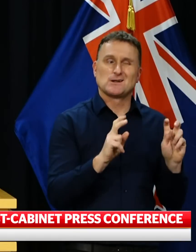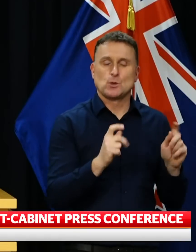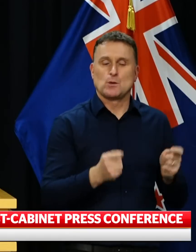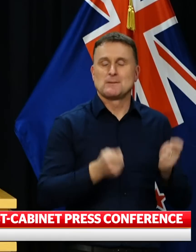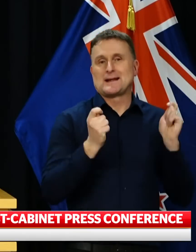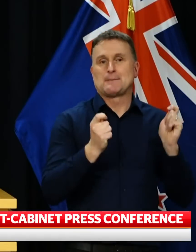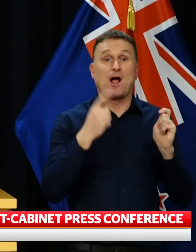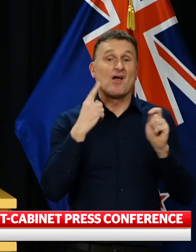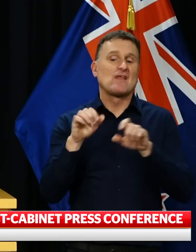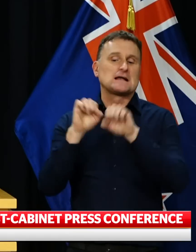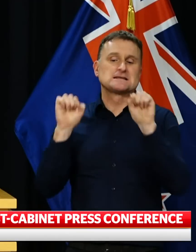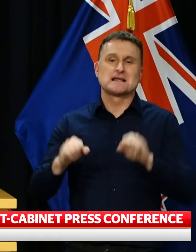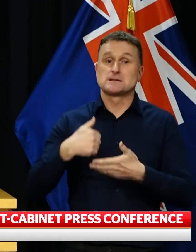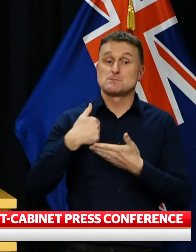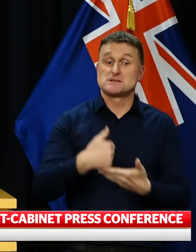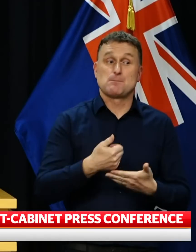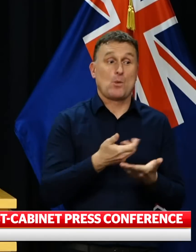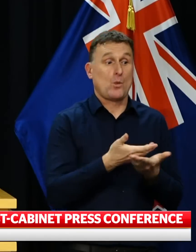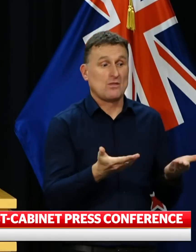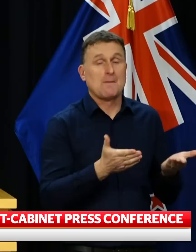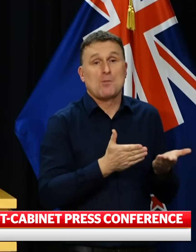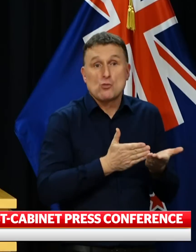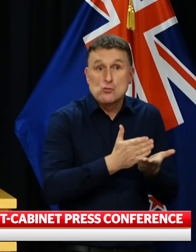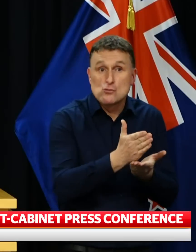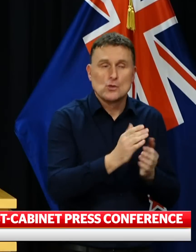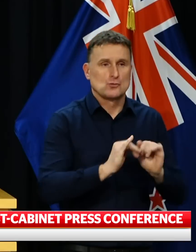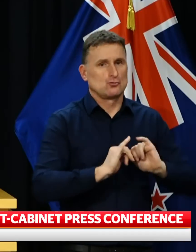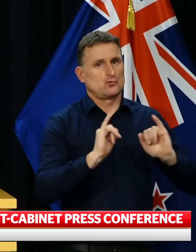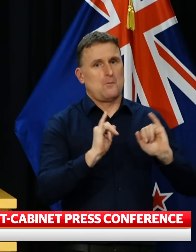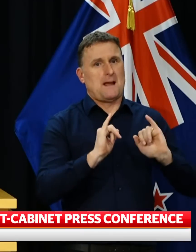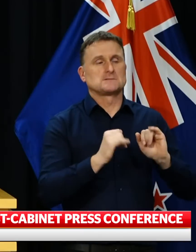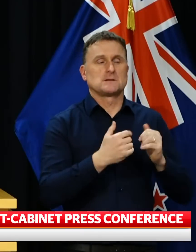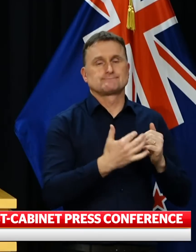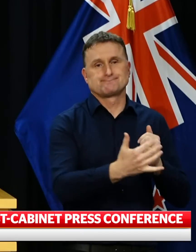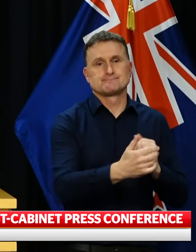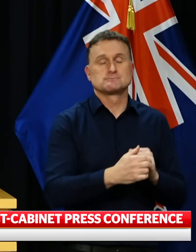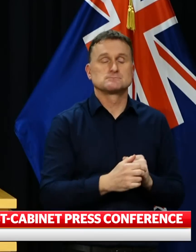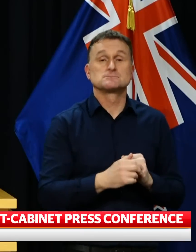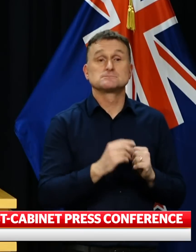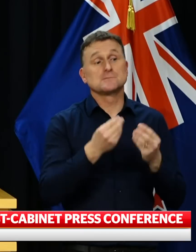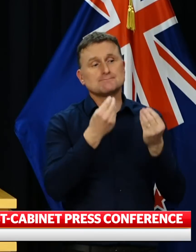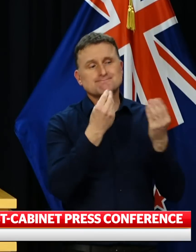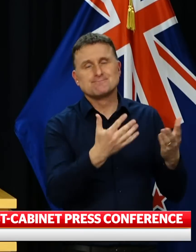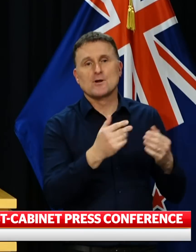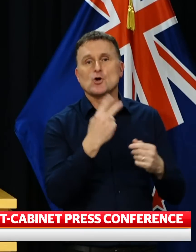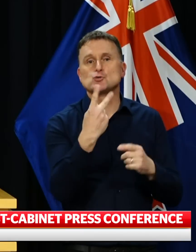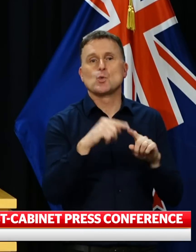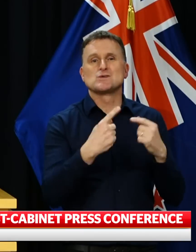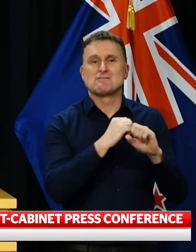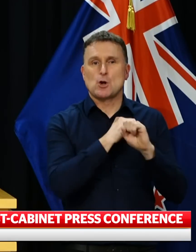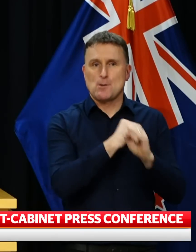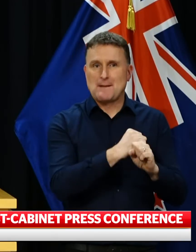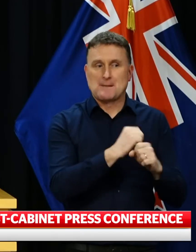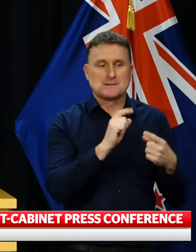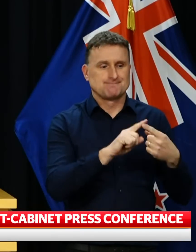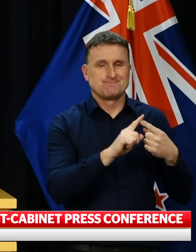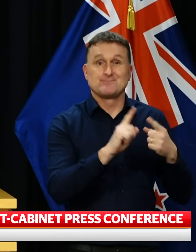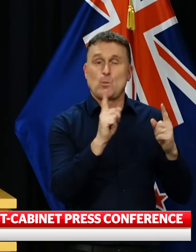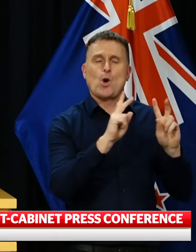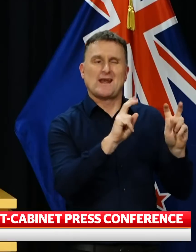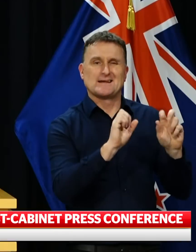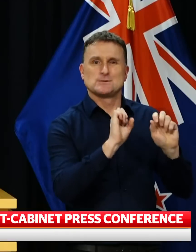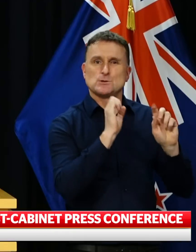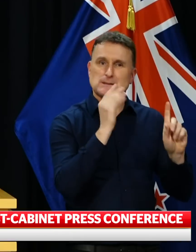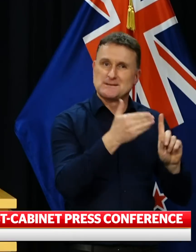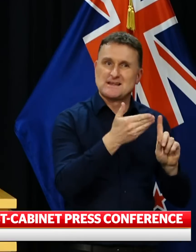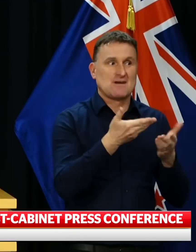supported them through the traumatic ordeal that they have had. So I gave them two commitments. One was to go away and look at the issues that are specific to them, where